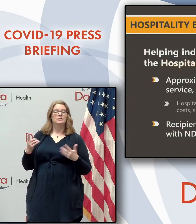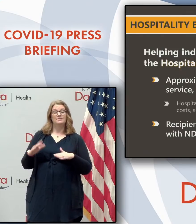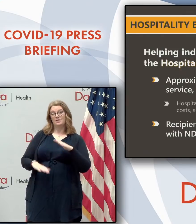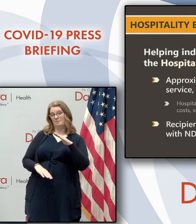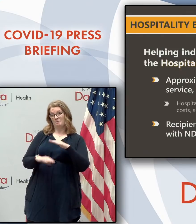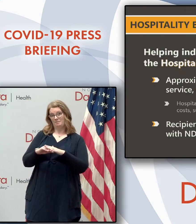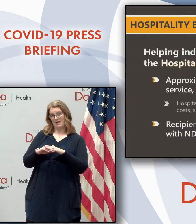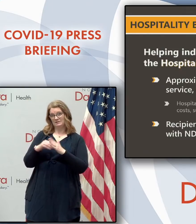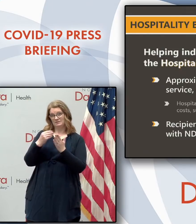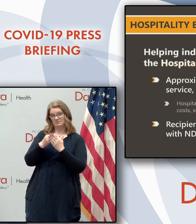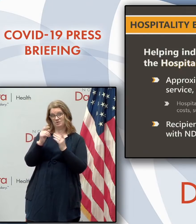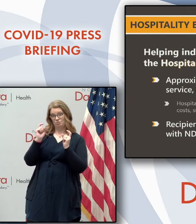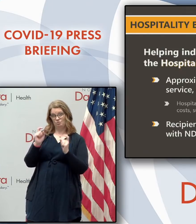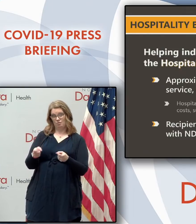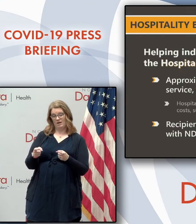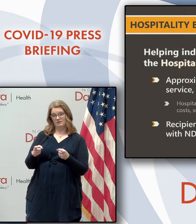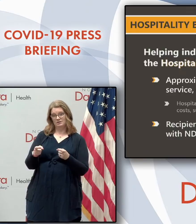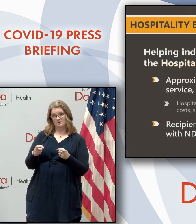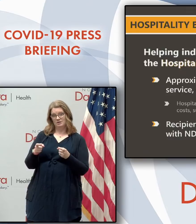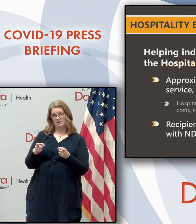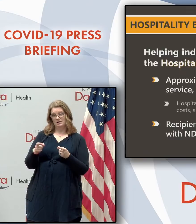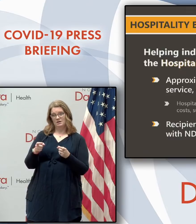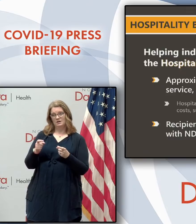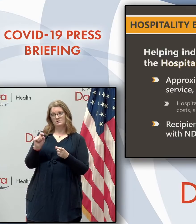maximum grant per entity is